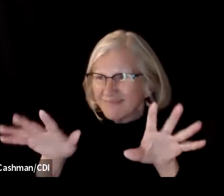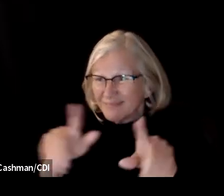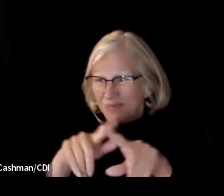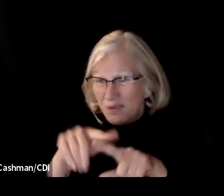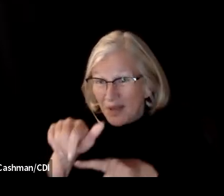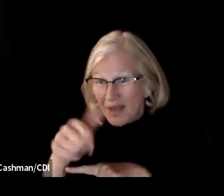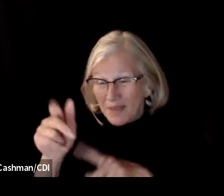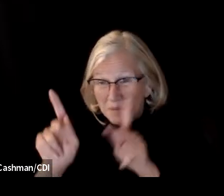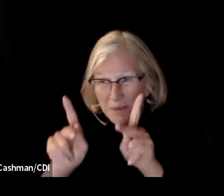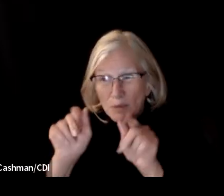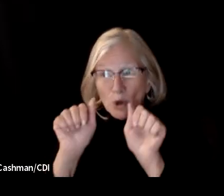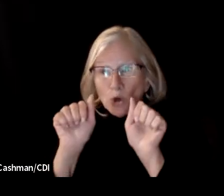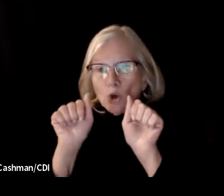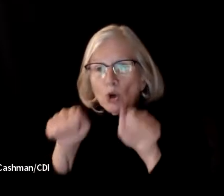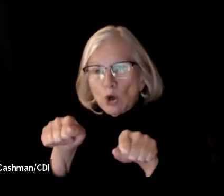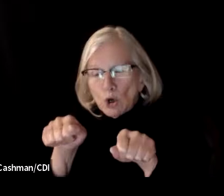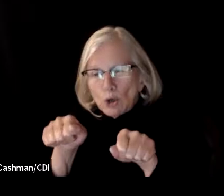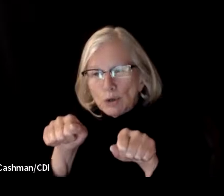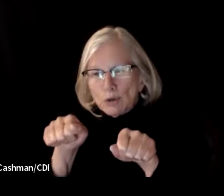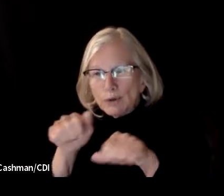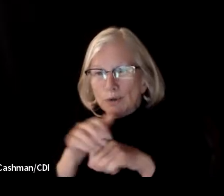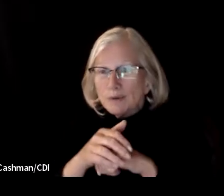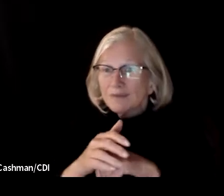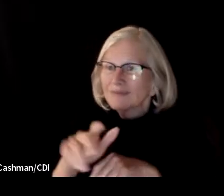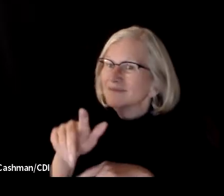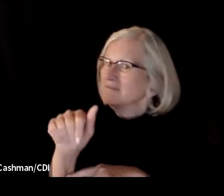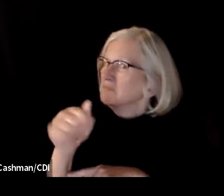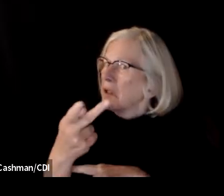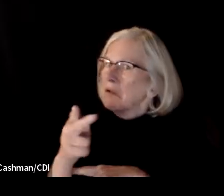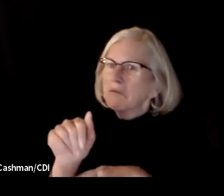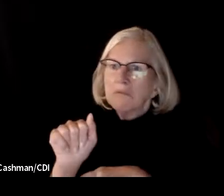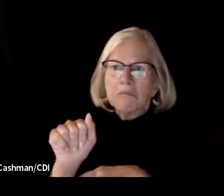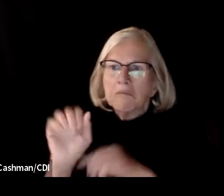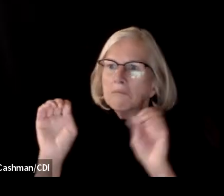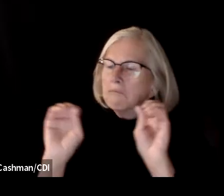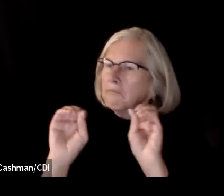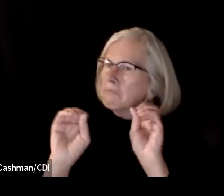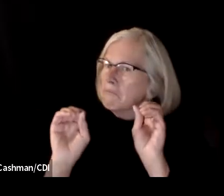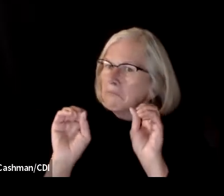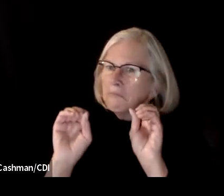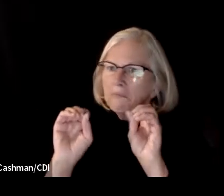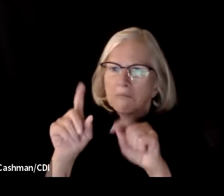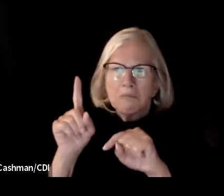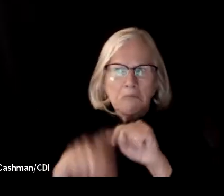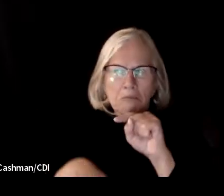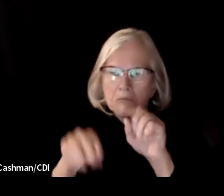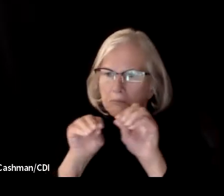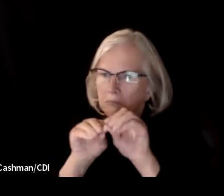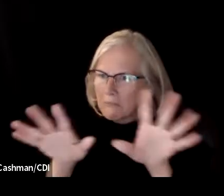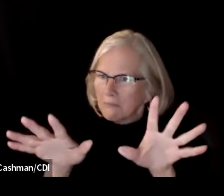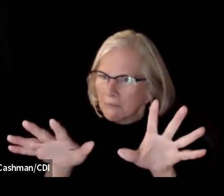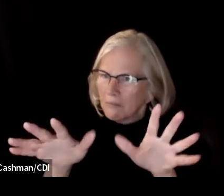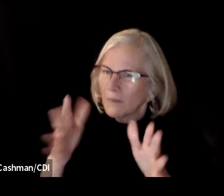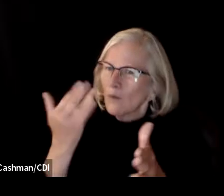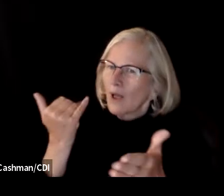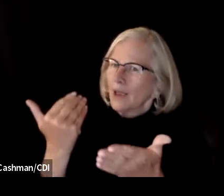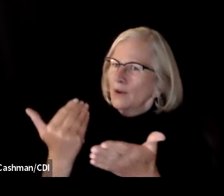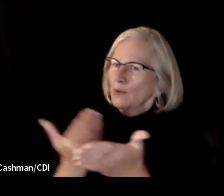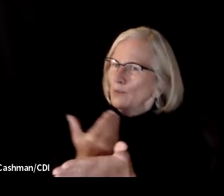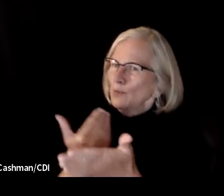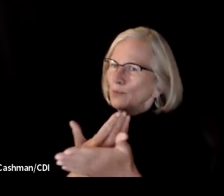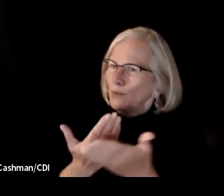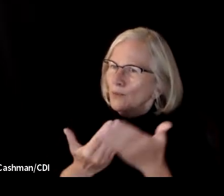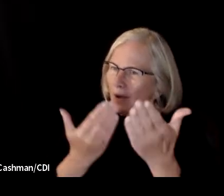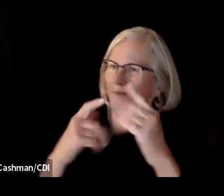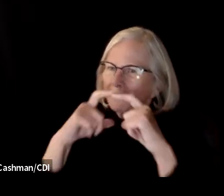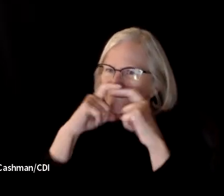with Alpha. And so that is why they've made this new recommendation for masking for vaccinated